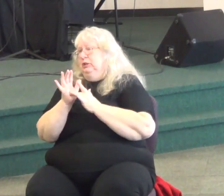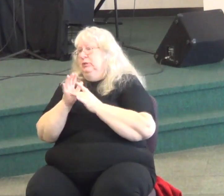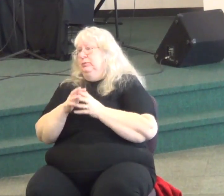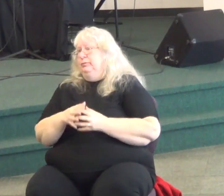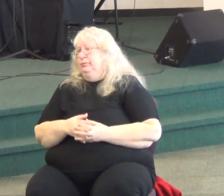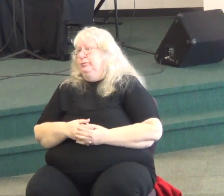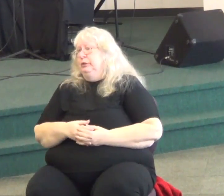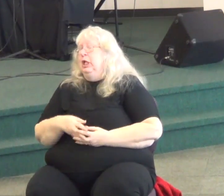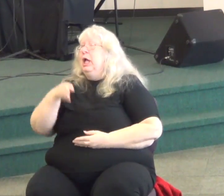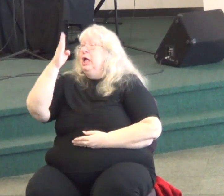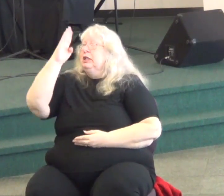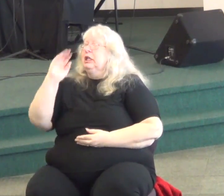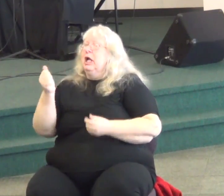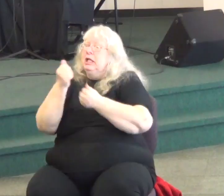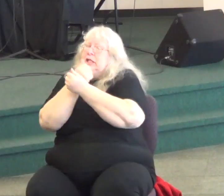God so loved you